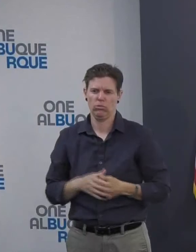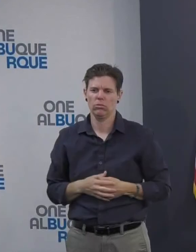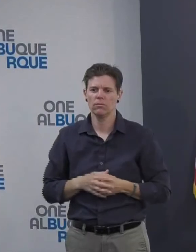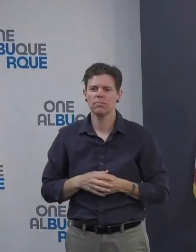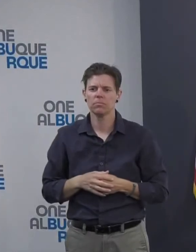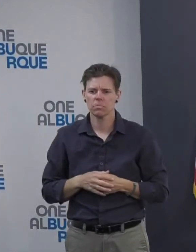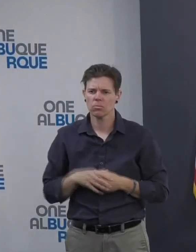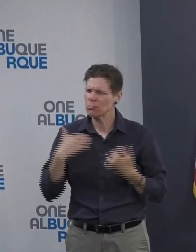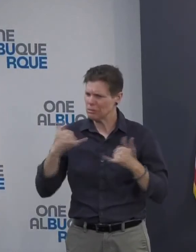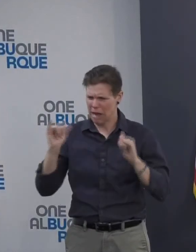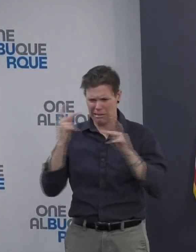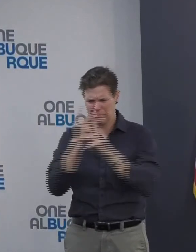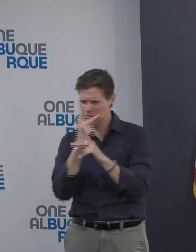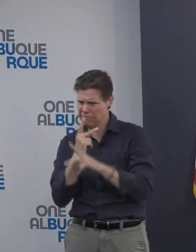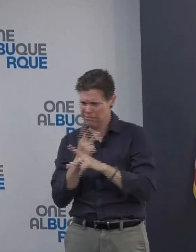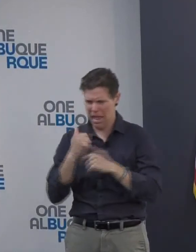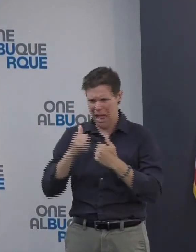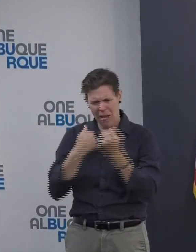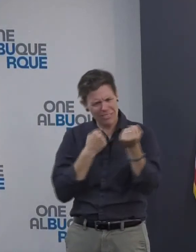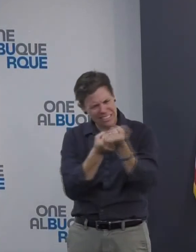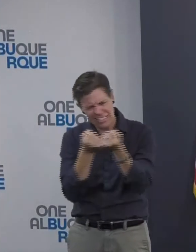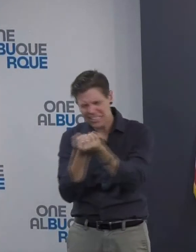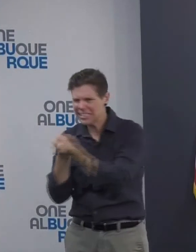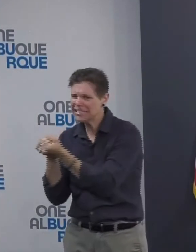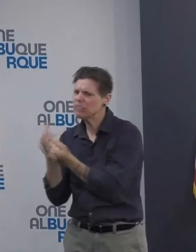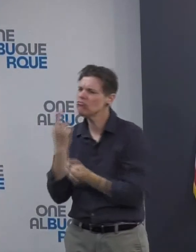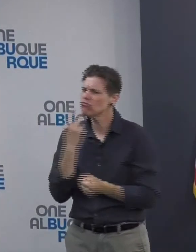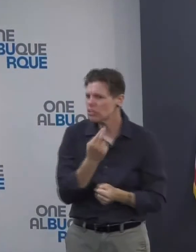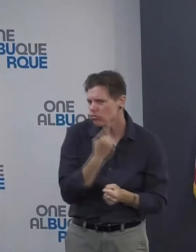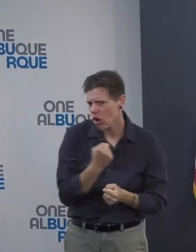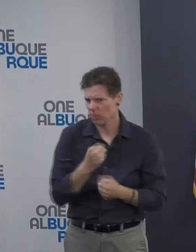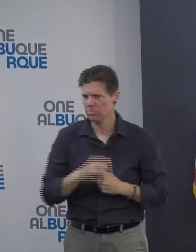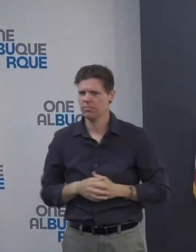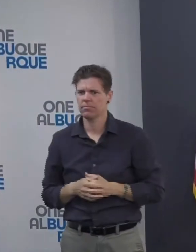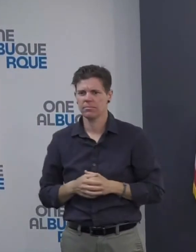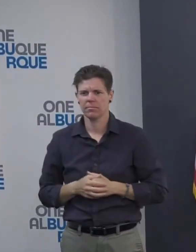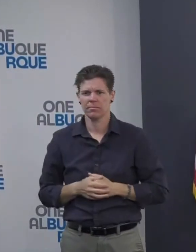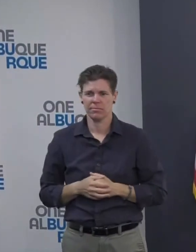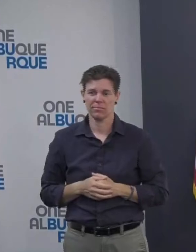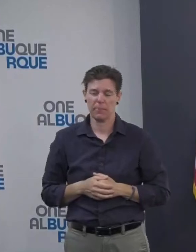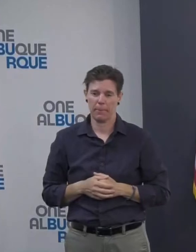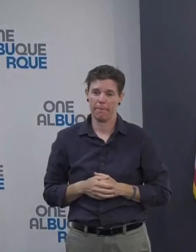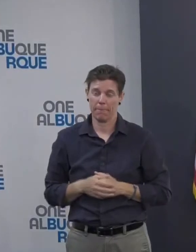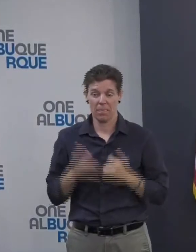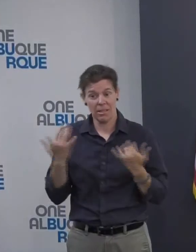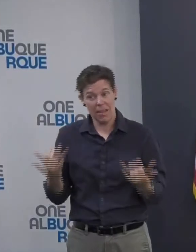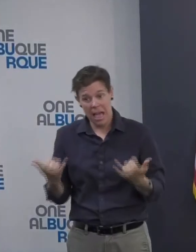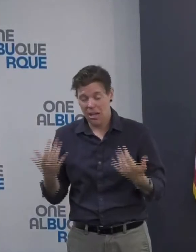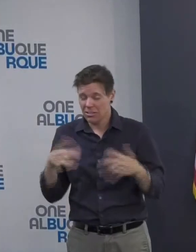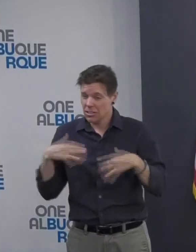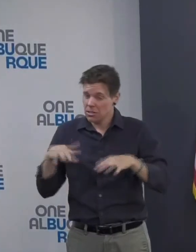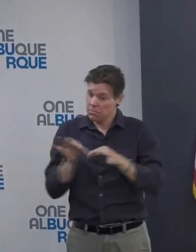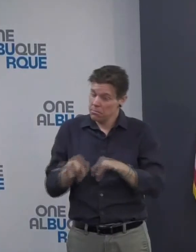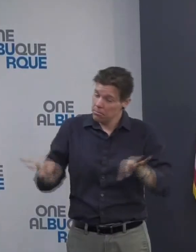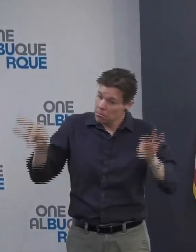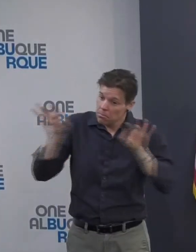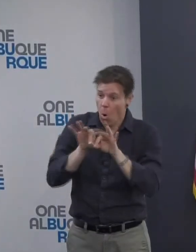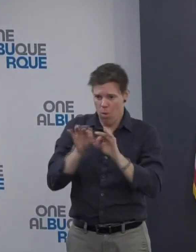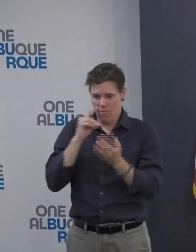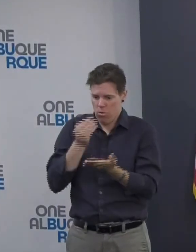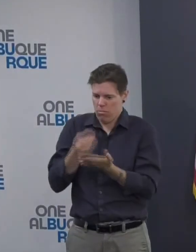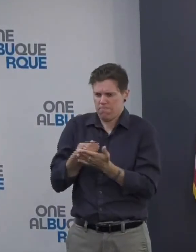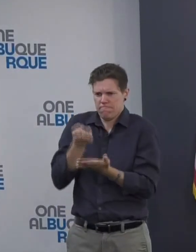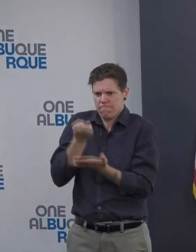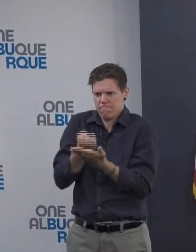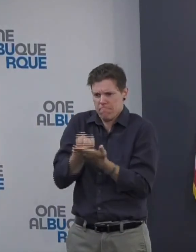to do this in a safe way. And, you know, this is something now, obviously, it's very important for economic development for these small businesses, but I